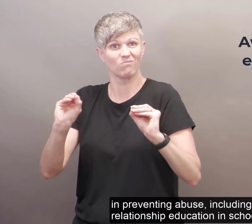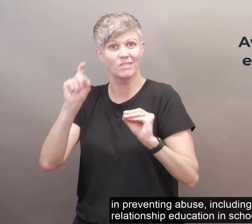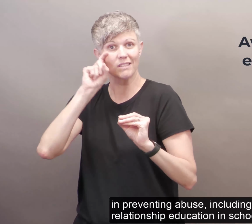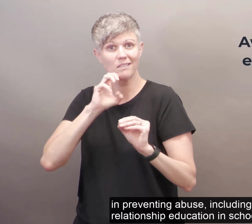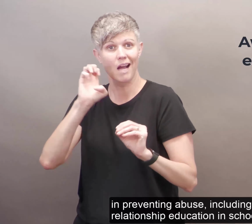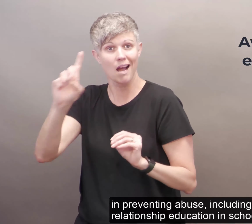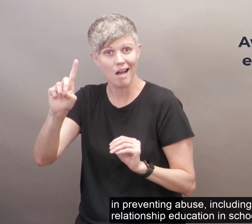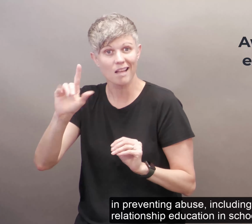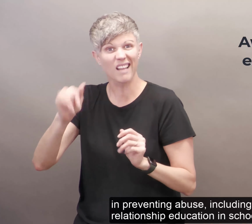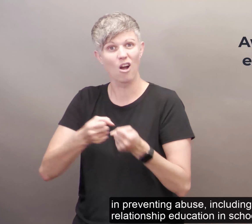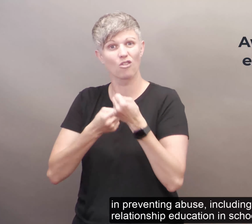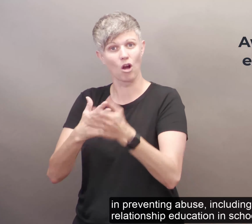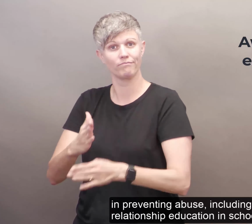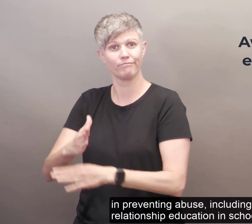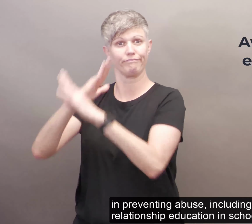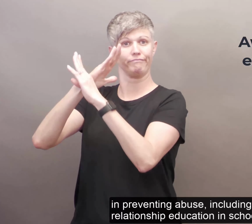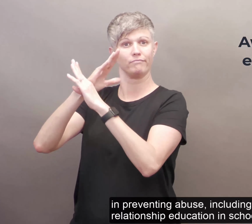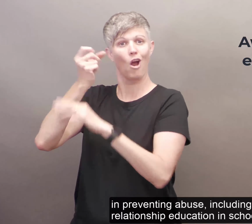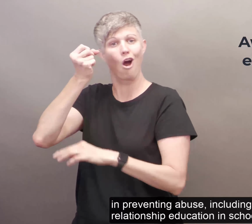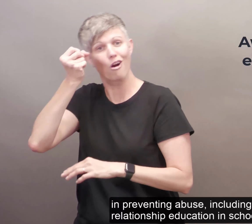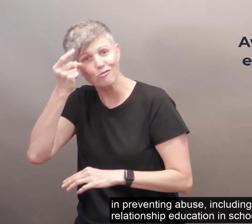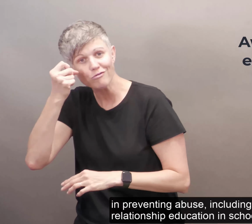healthy relationship education in schools.